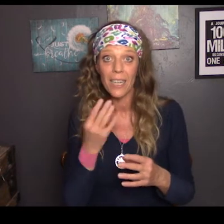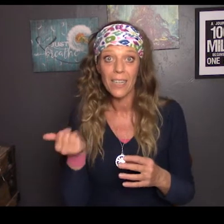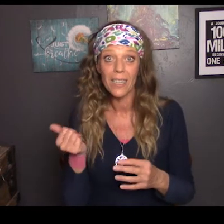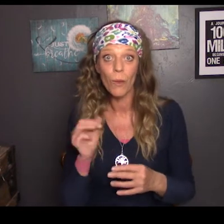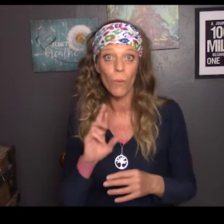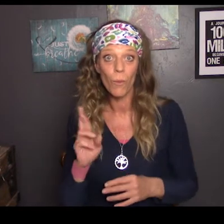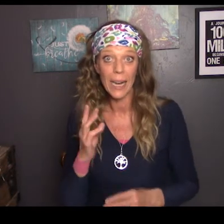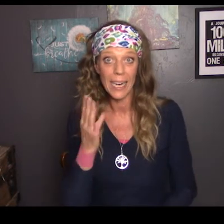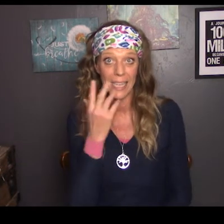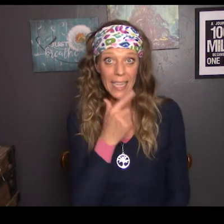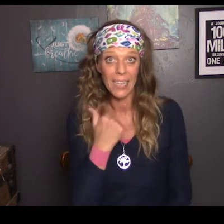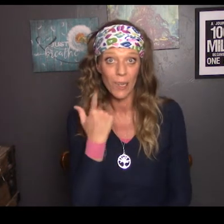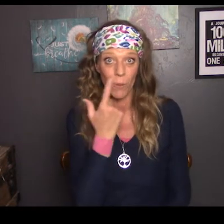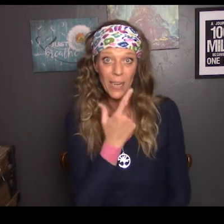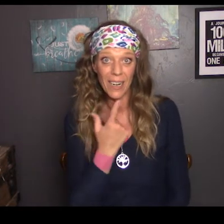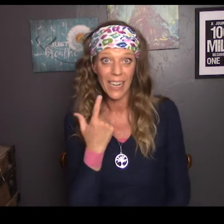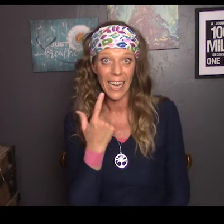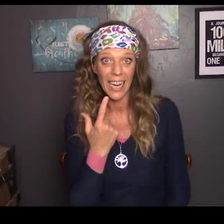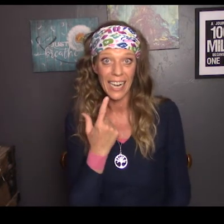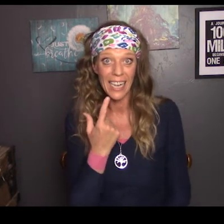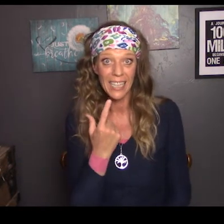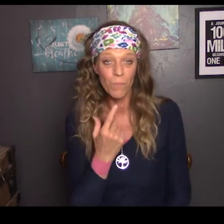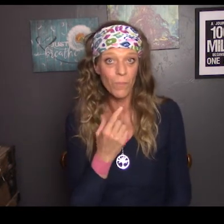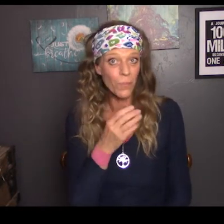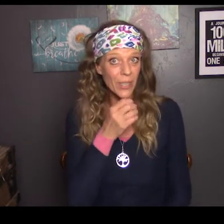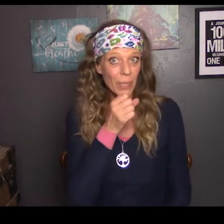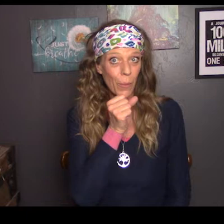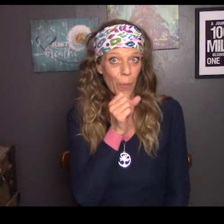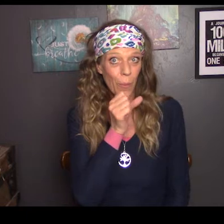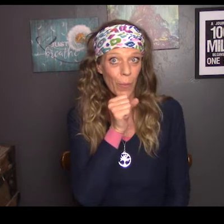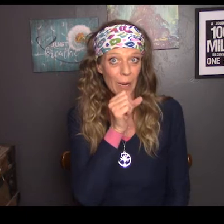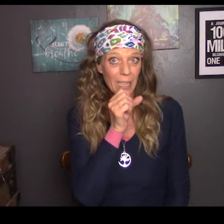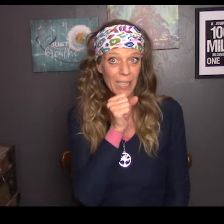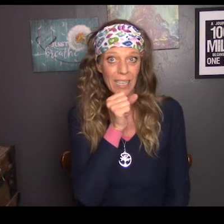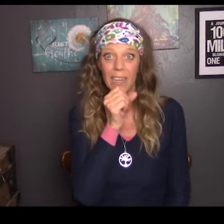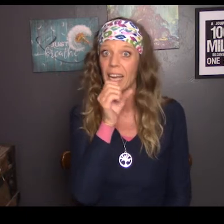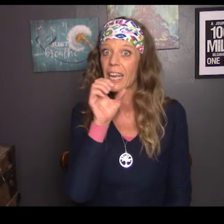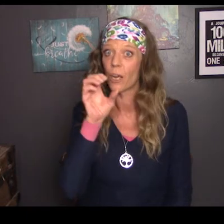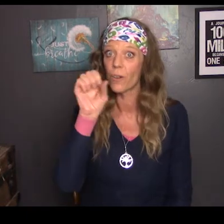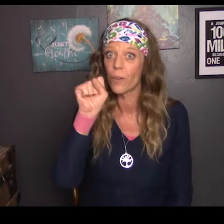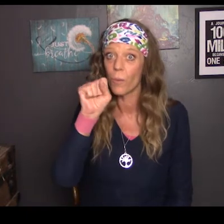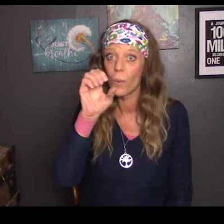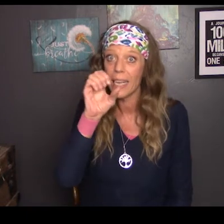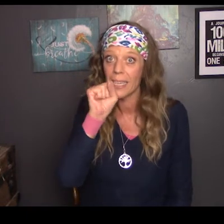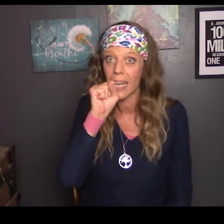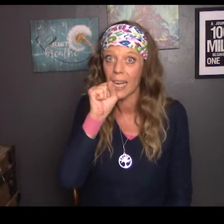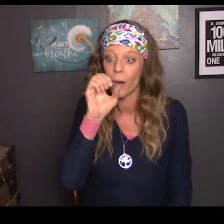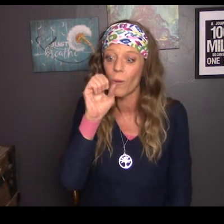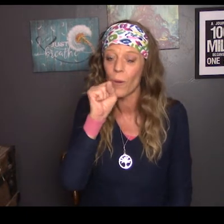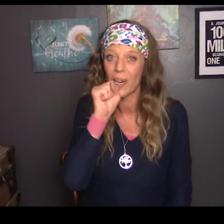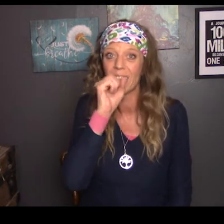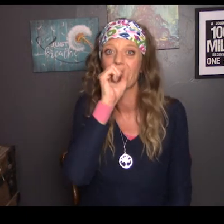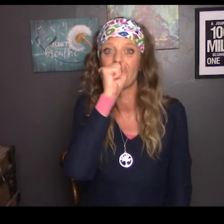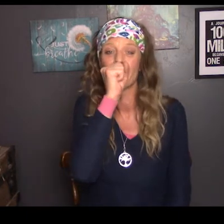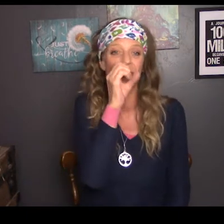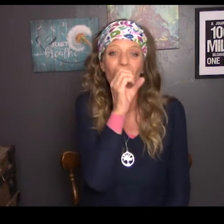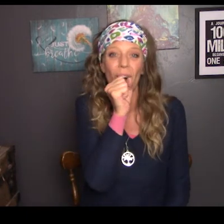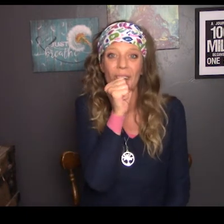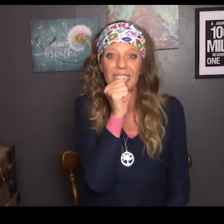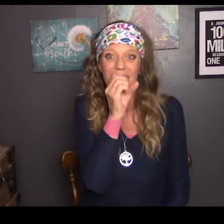colors right here. What are they? Orange, like you're squeezing an orange and all the juice